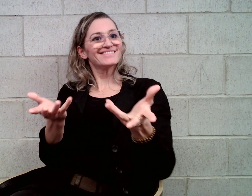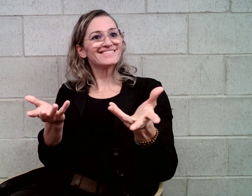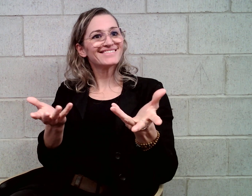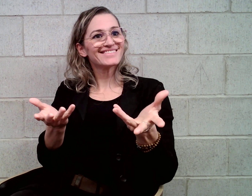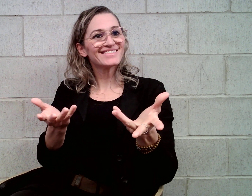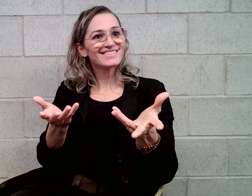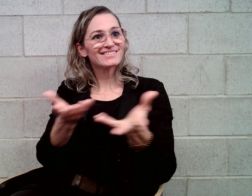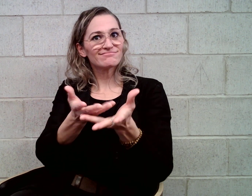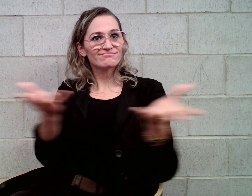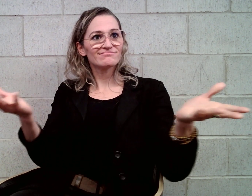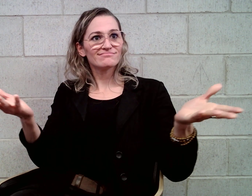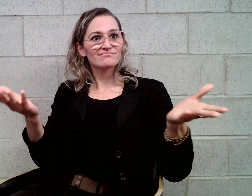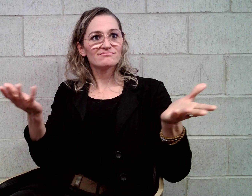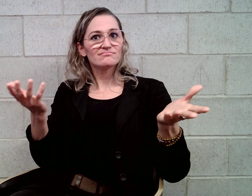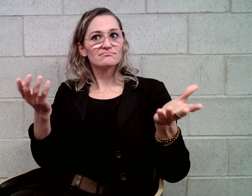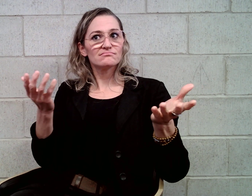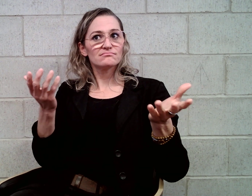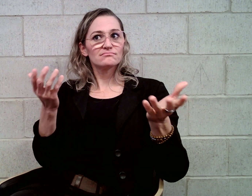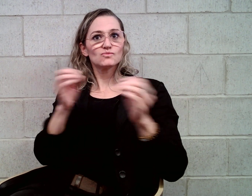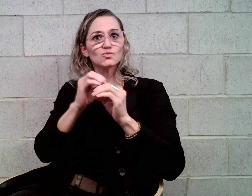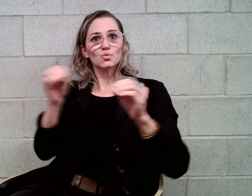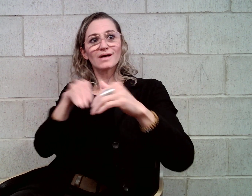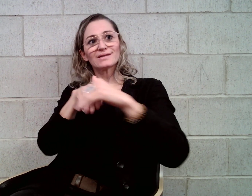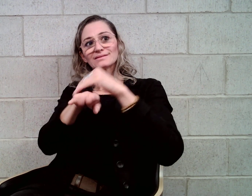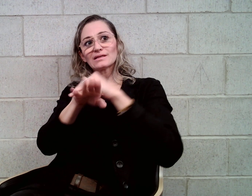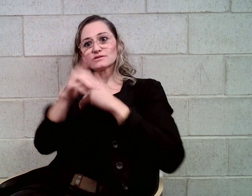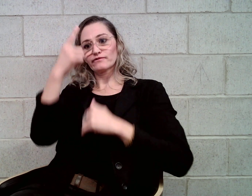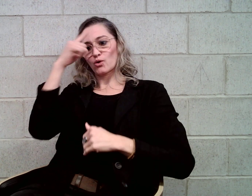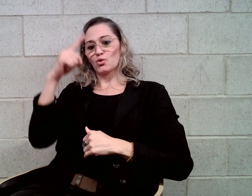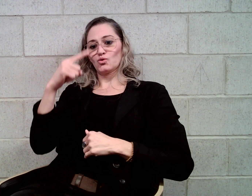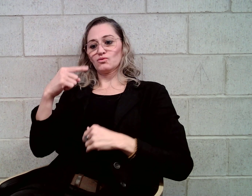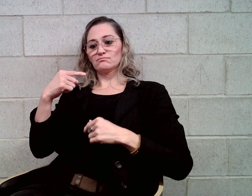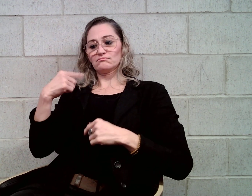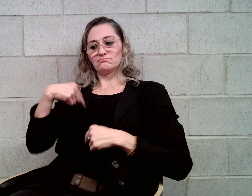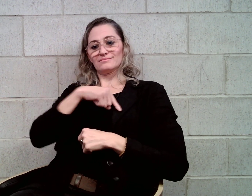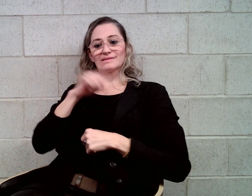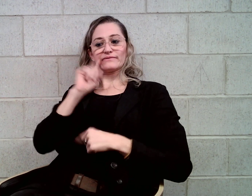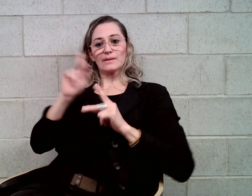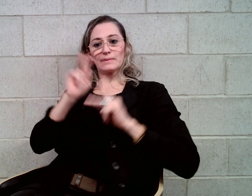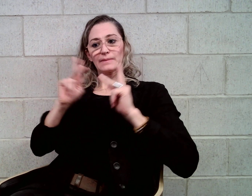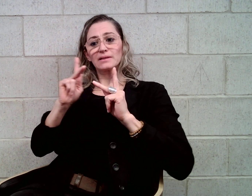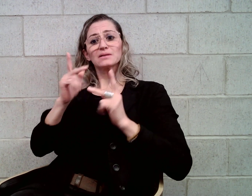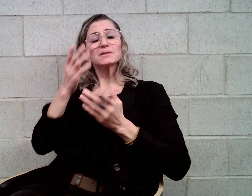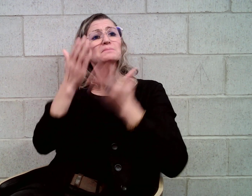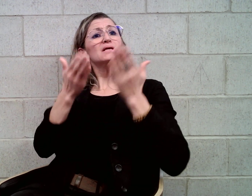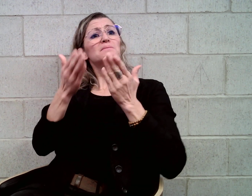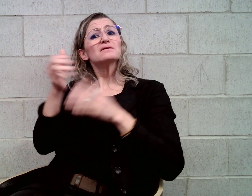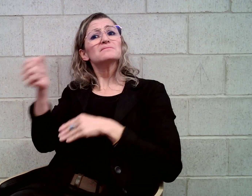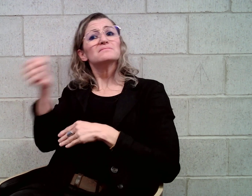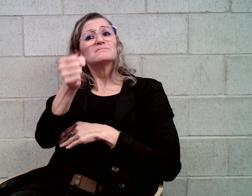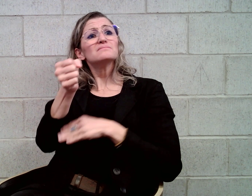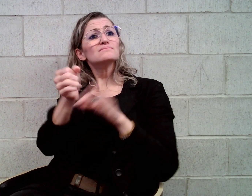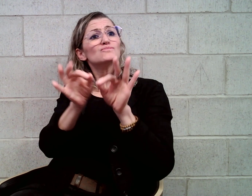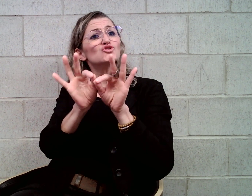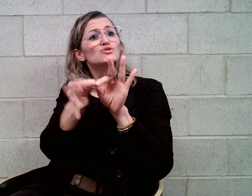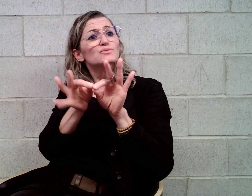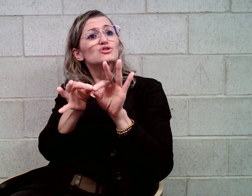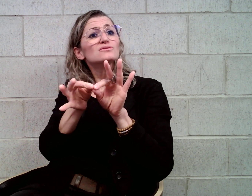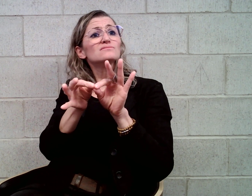it's for hearing people, to start with. It's not accessible to us as deaf people. Sometimes they put an